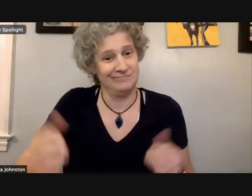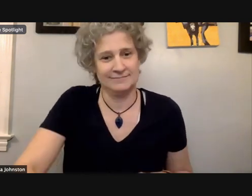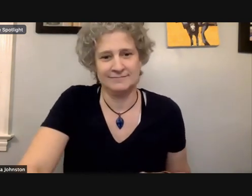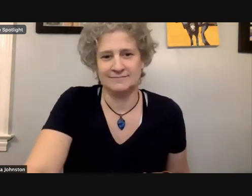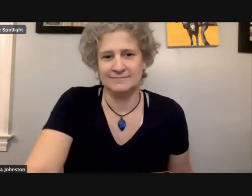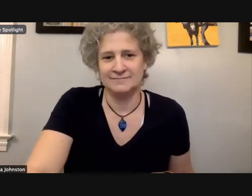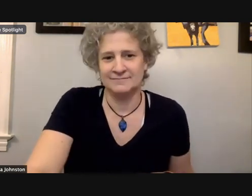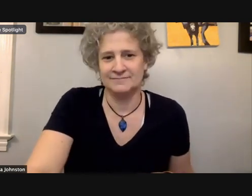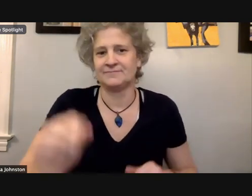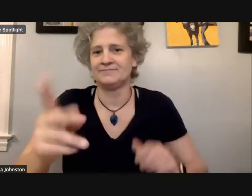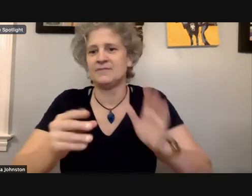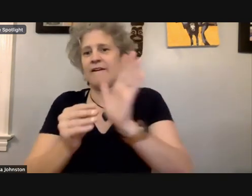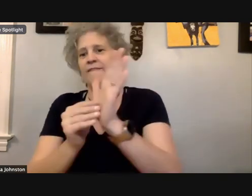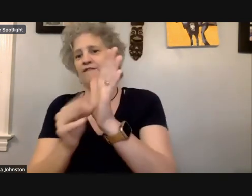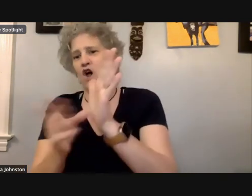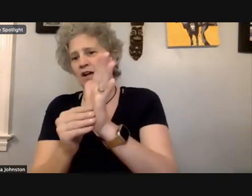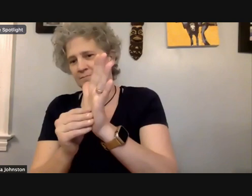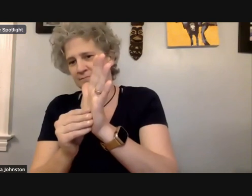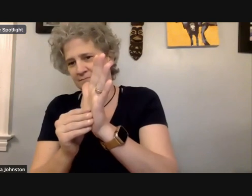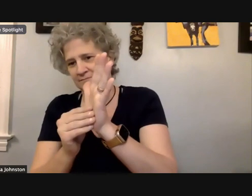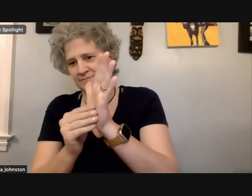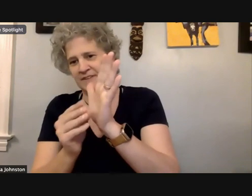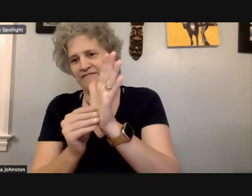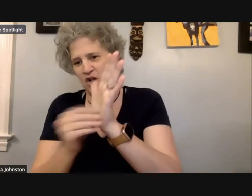though. It is what it is.